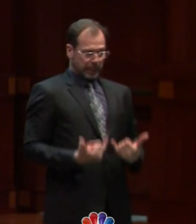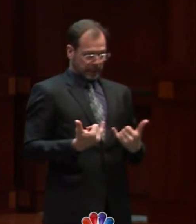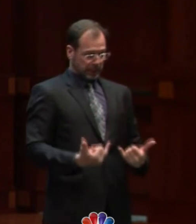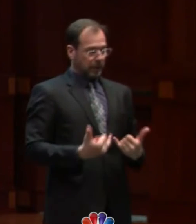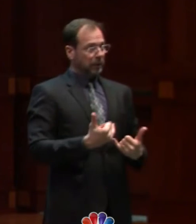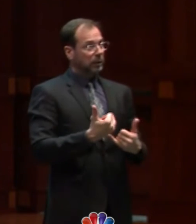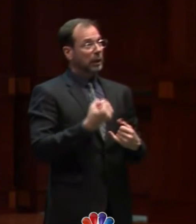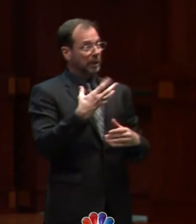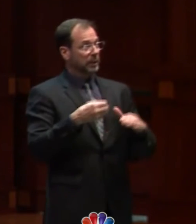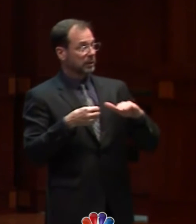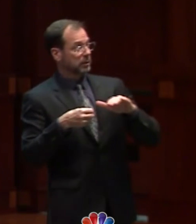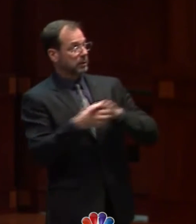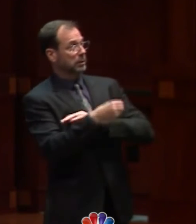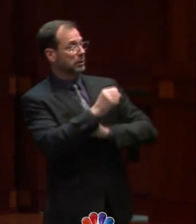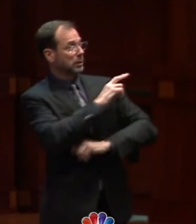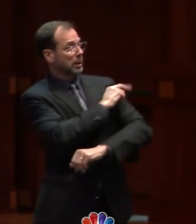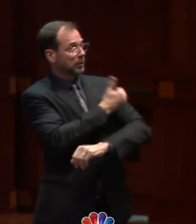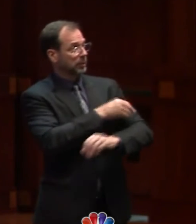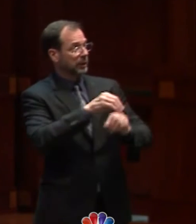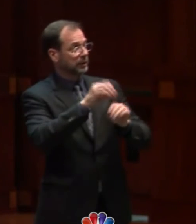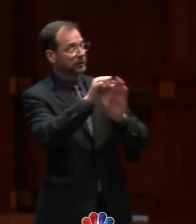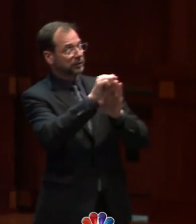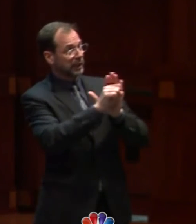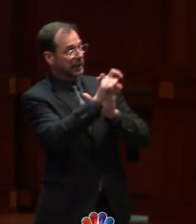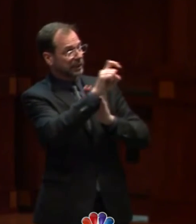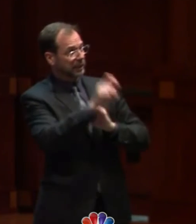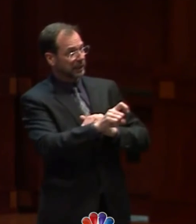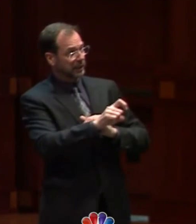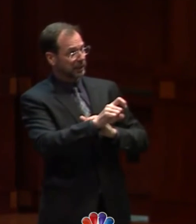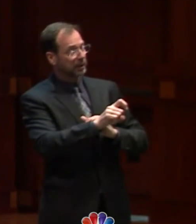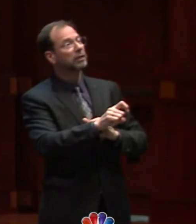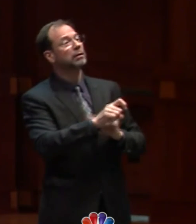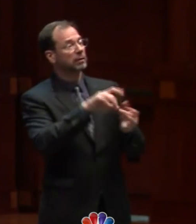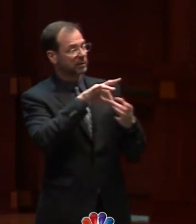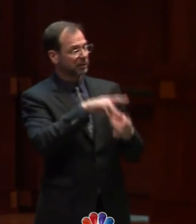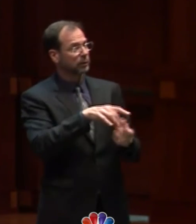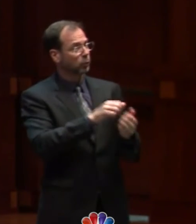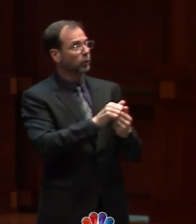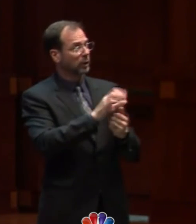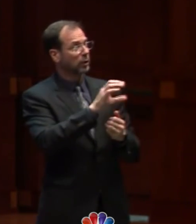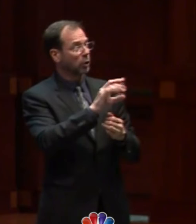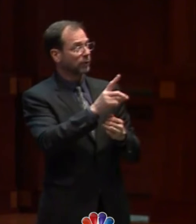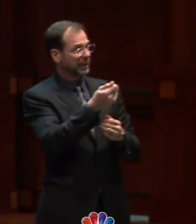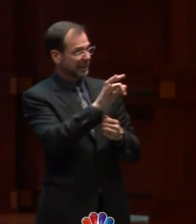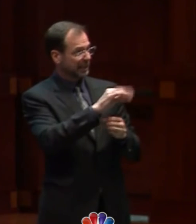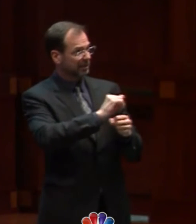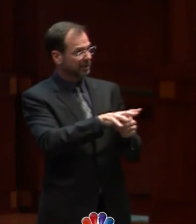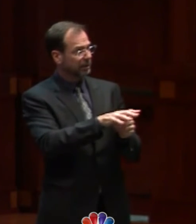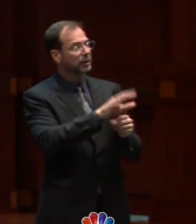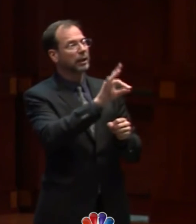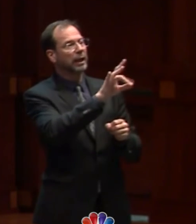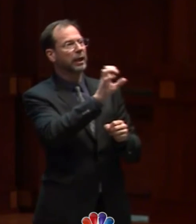is hospitalizations in the state of Texas that have a relation to COVID-19 is